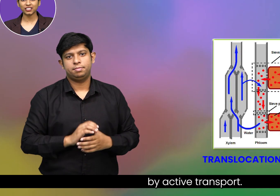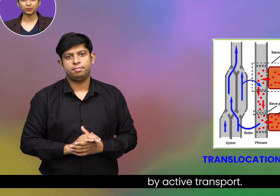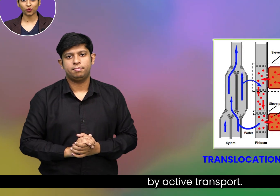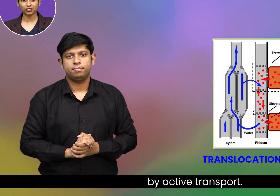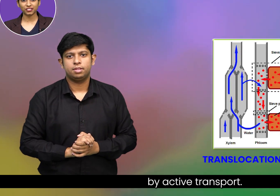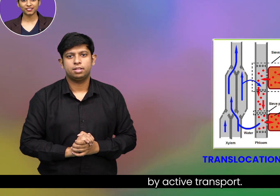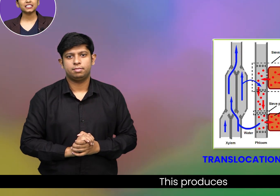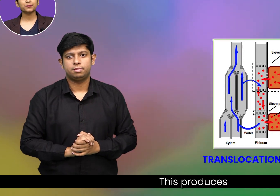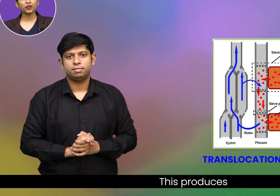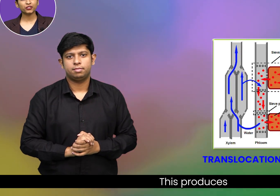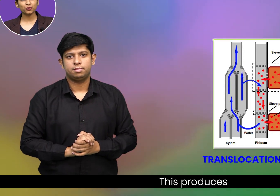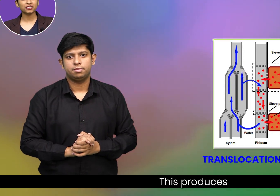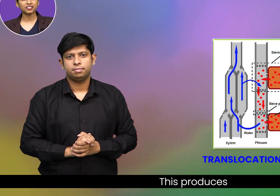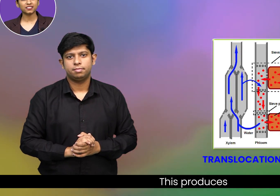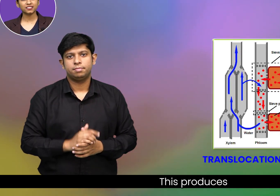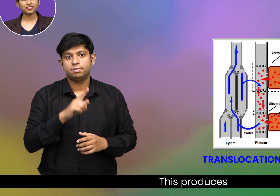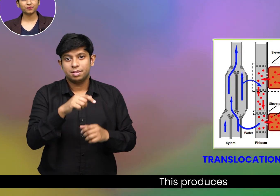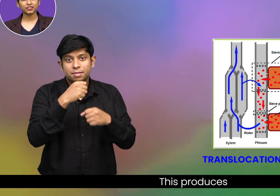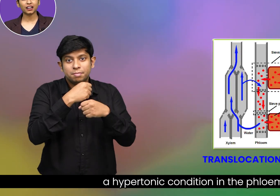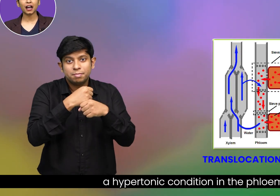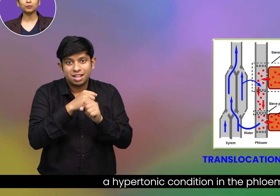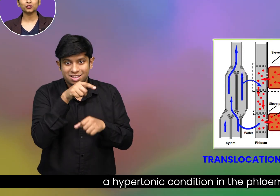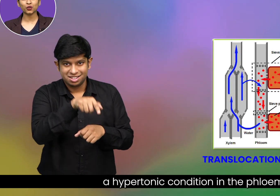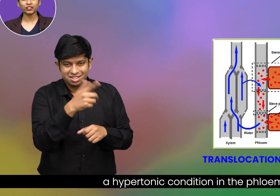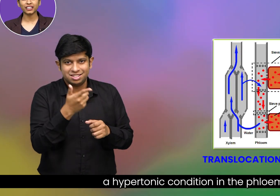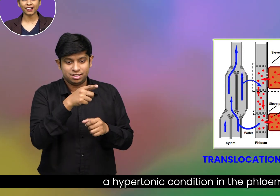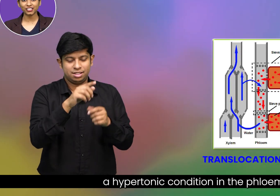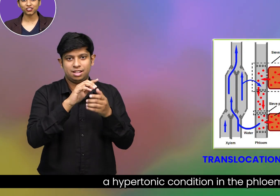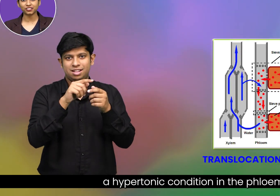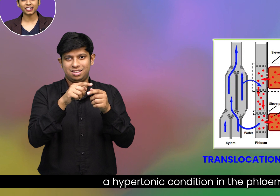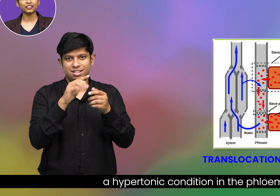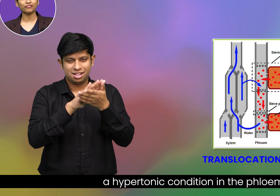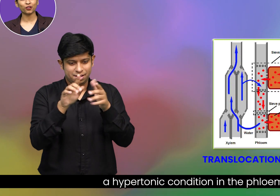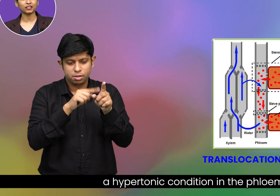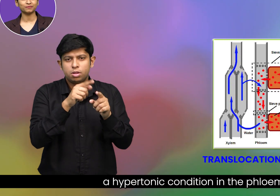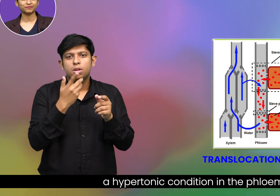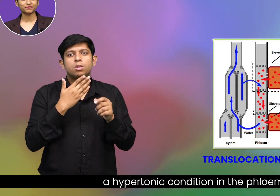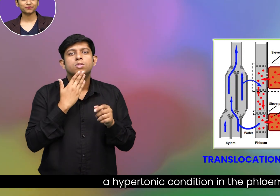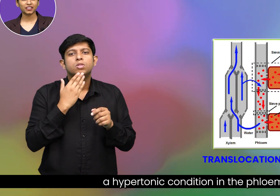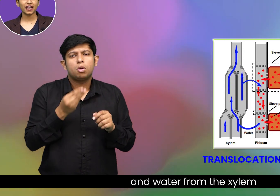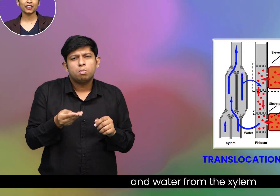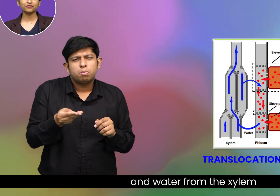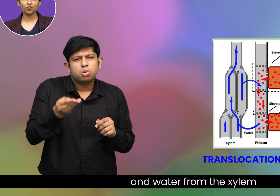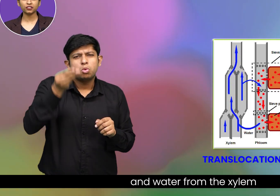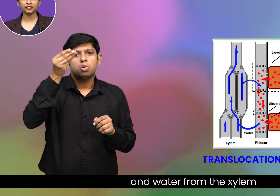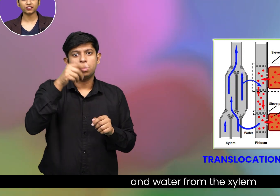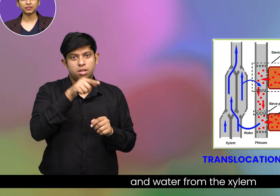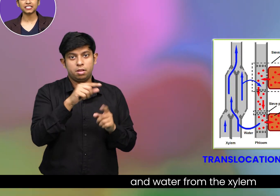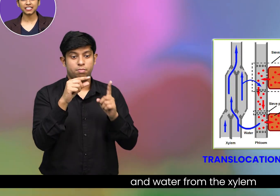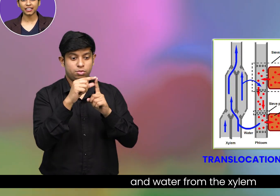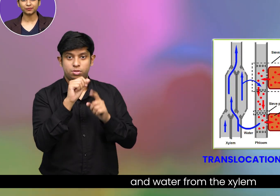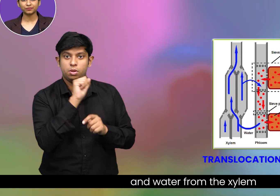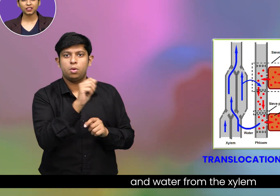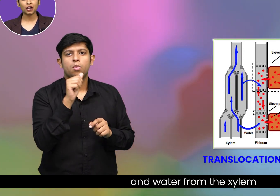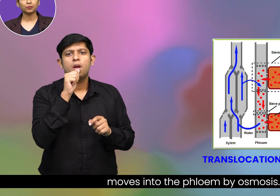active transport. This produces a hypotonic condition in the phloem, and water from